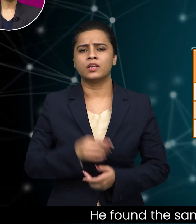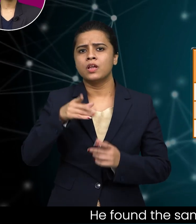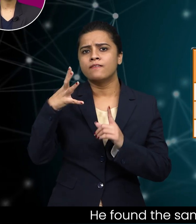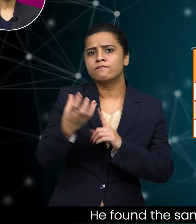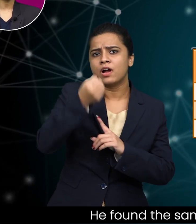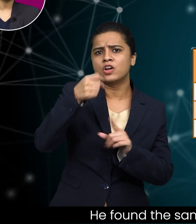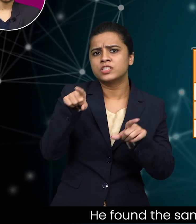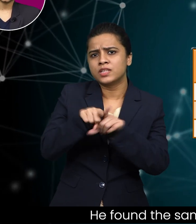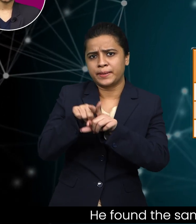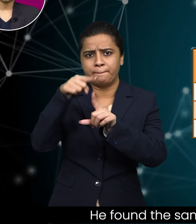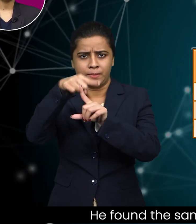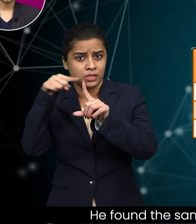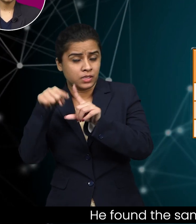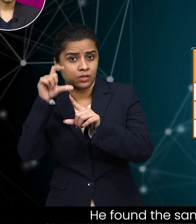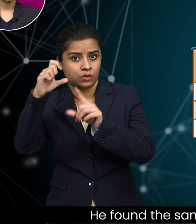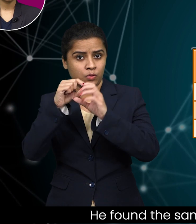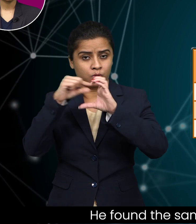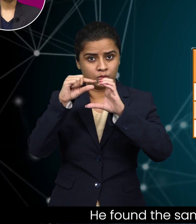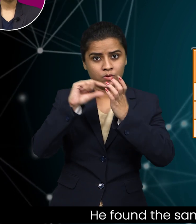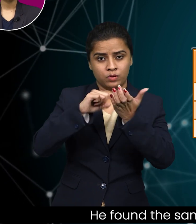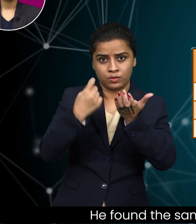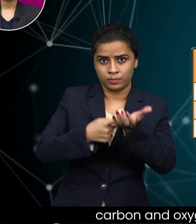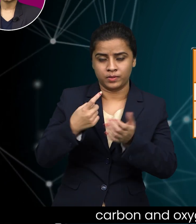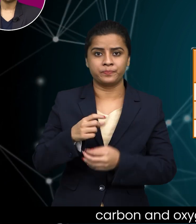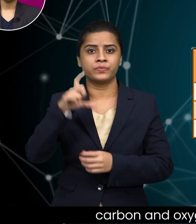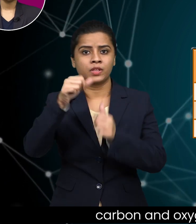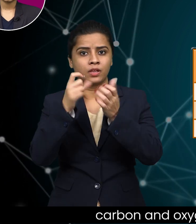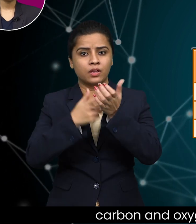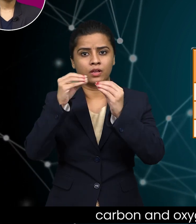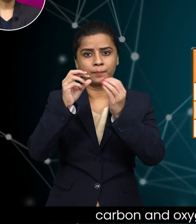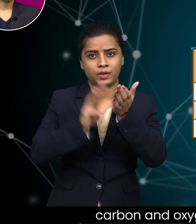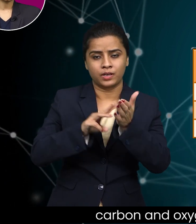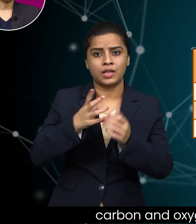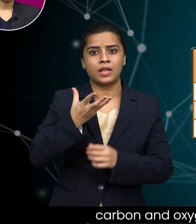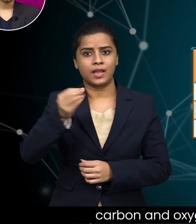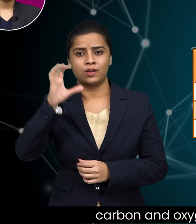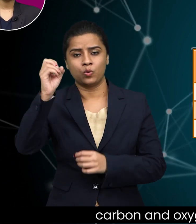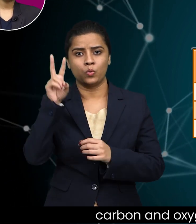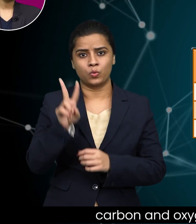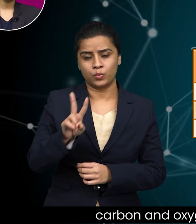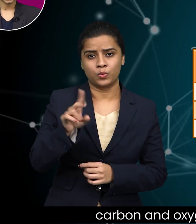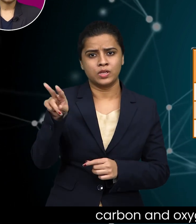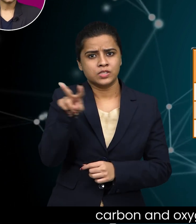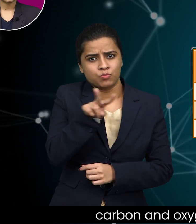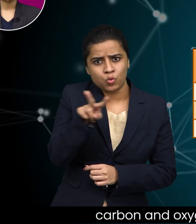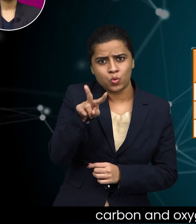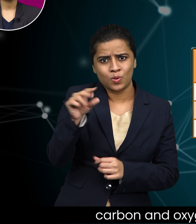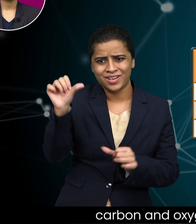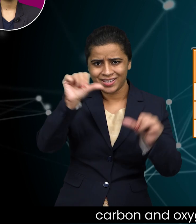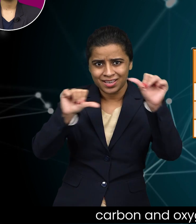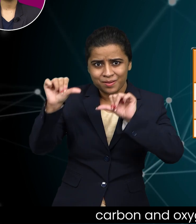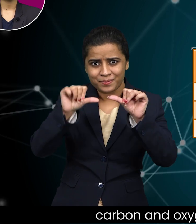He found the same percentage of copper, carbon and oxygen in both the